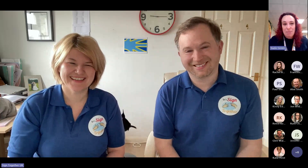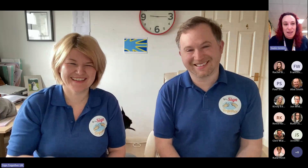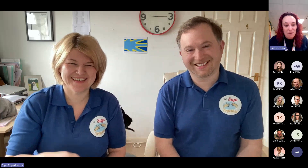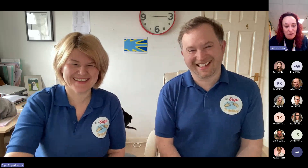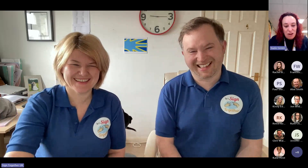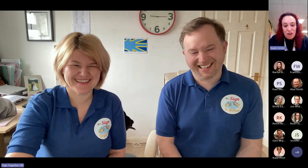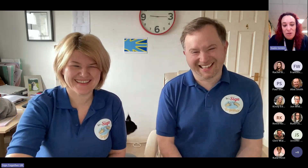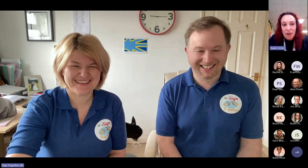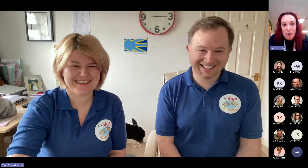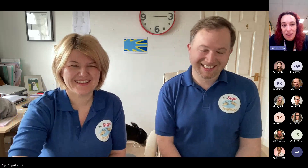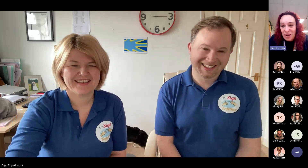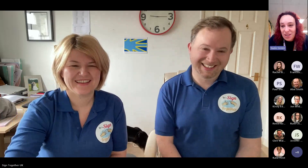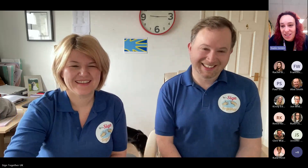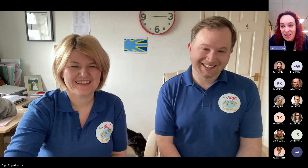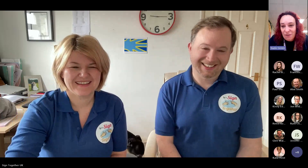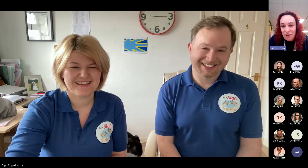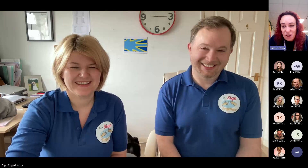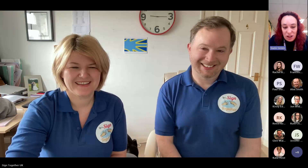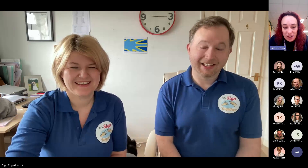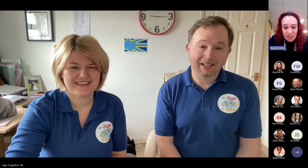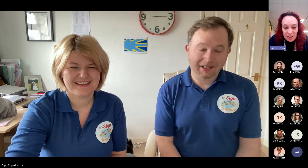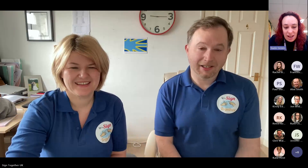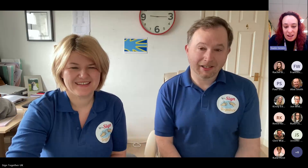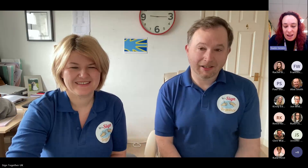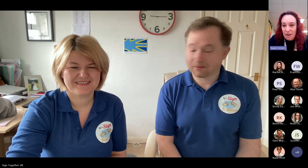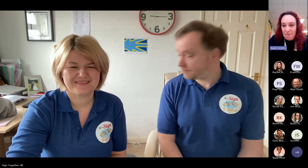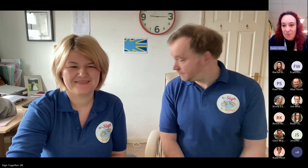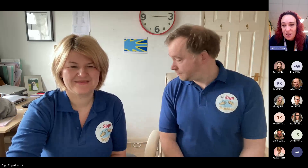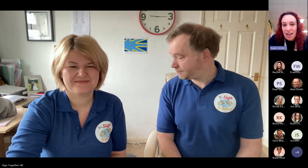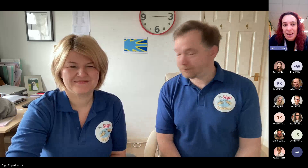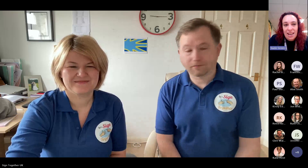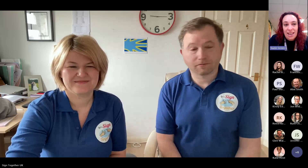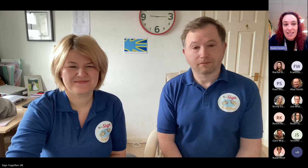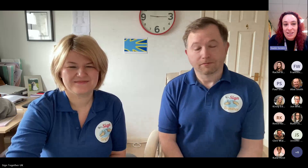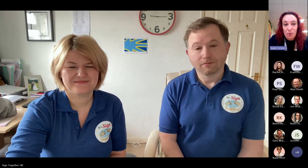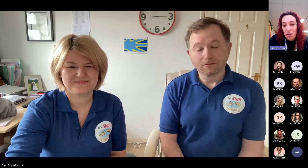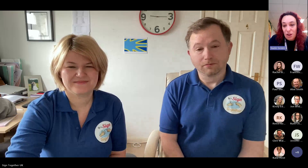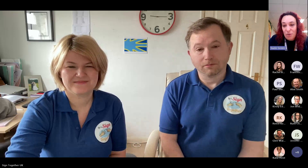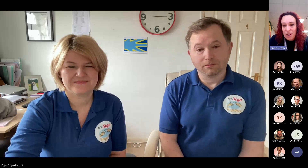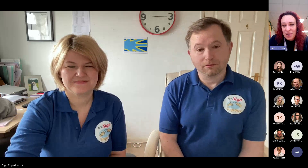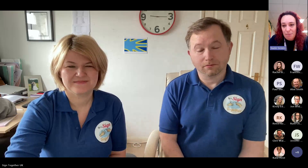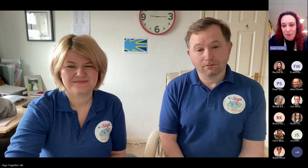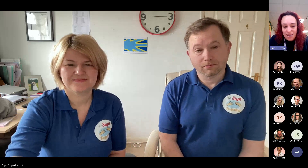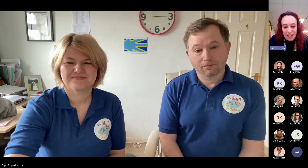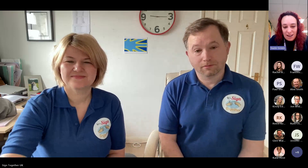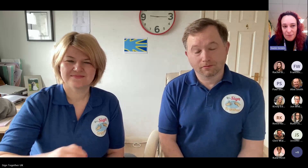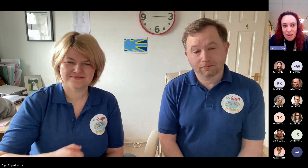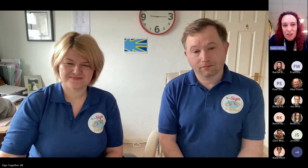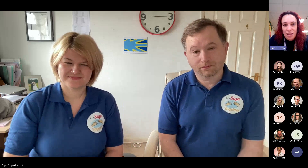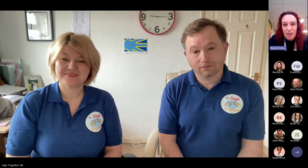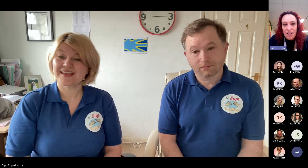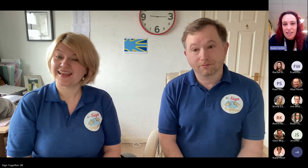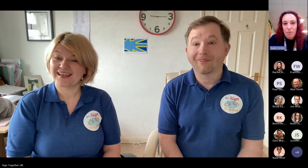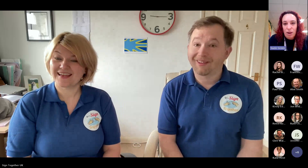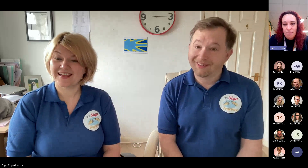I have a few quick notices for the students. Today is also World Happiness Day. So there is a